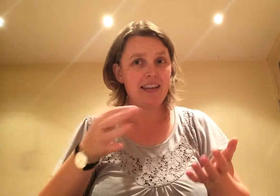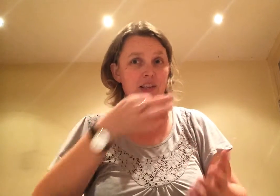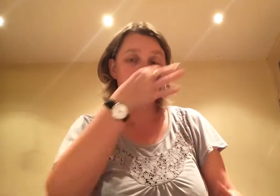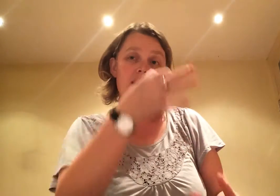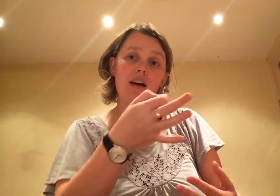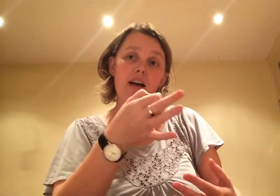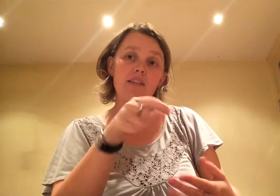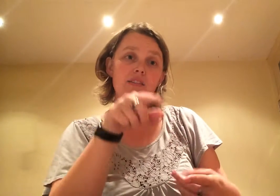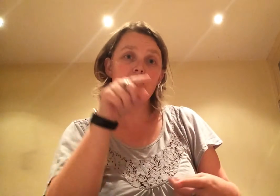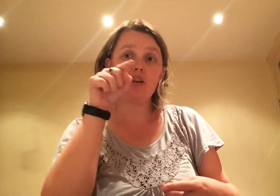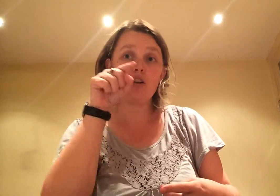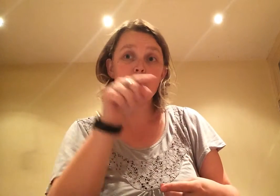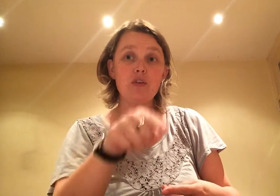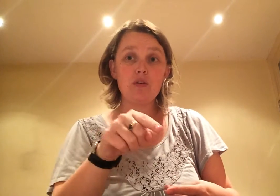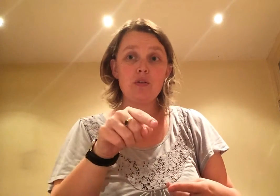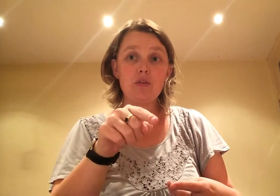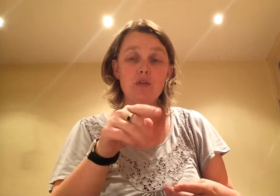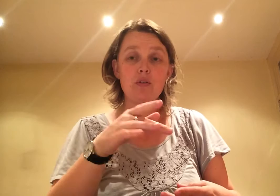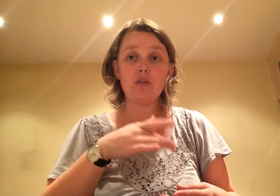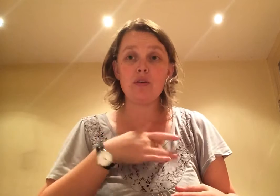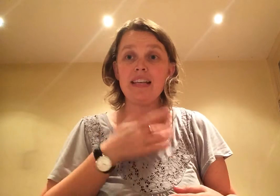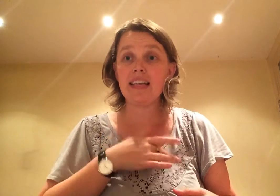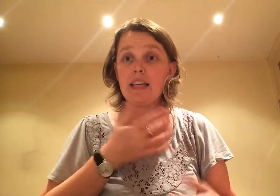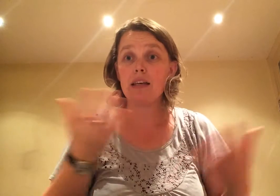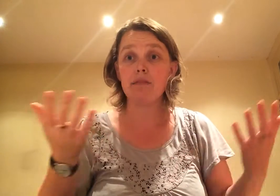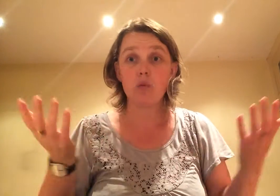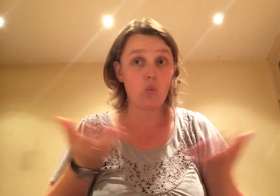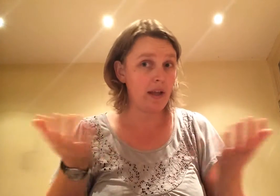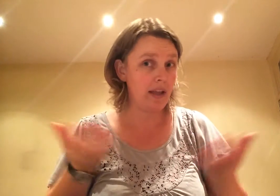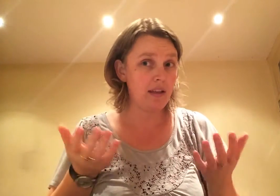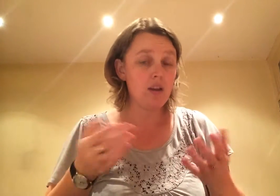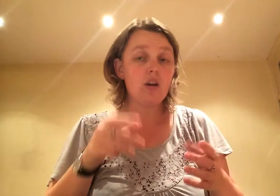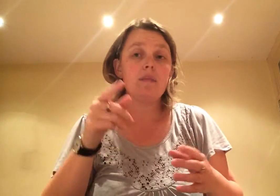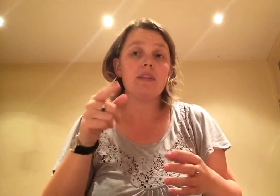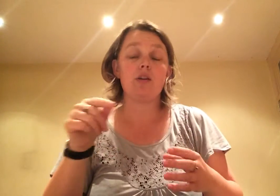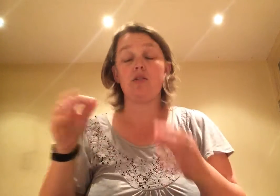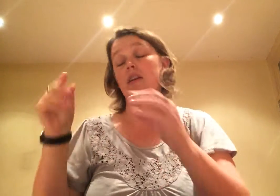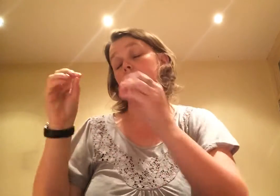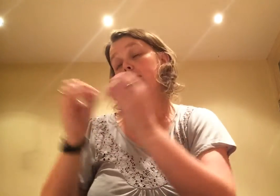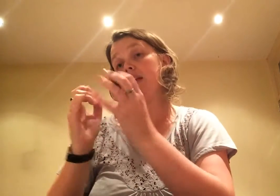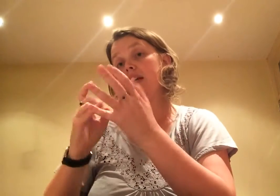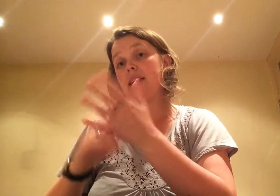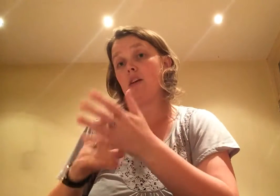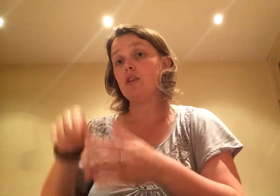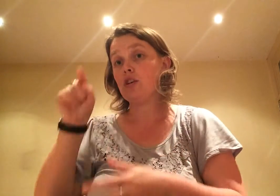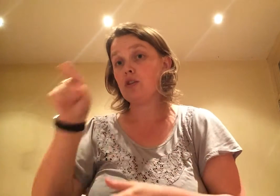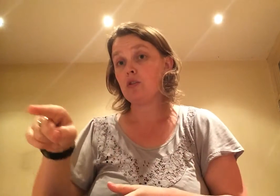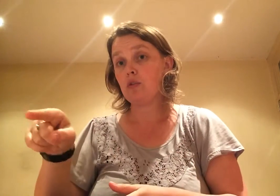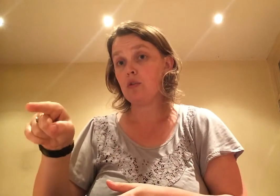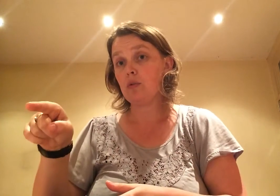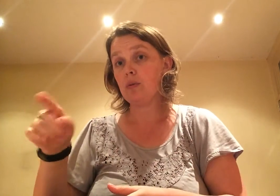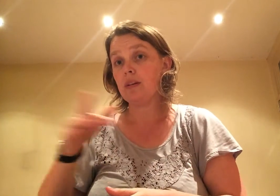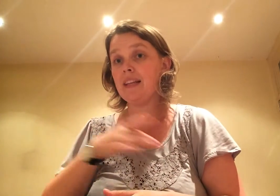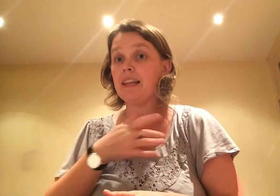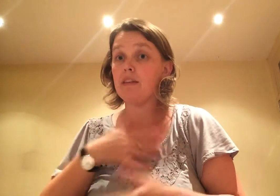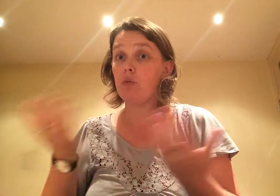you would ask, you live where? Oh, sorry, in BSL, you live